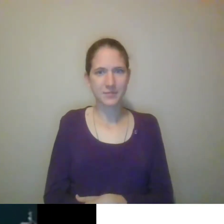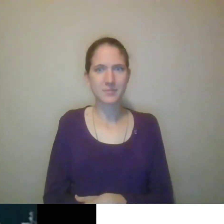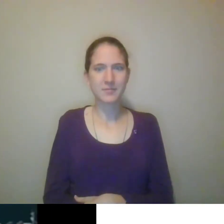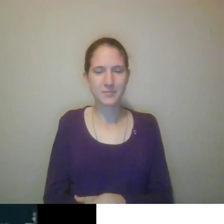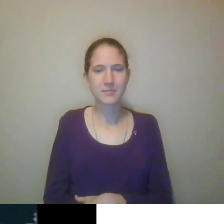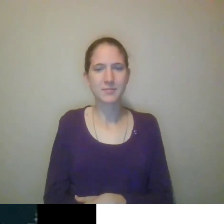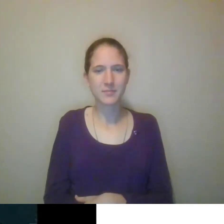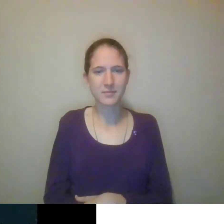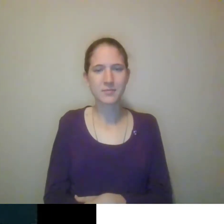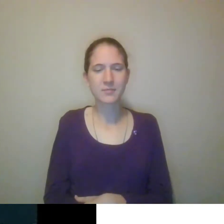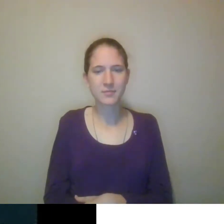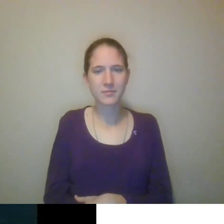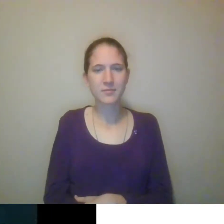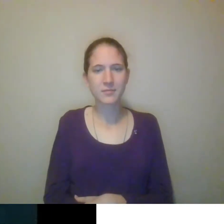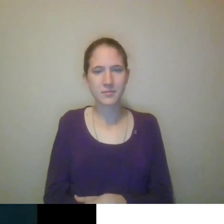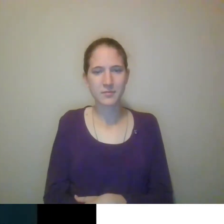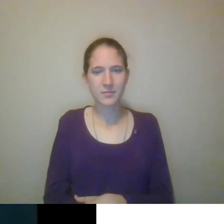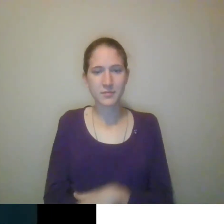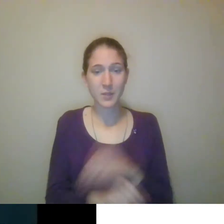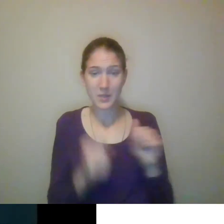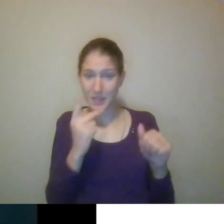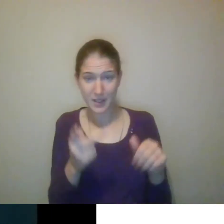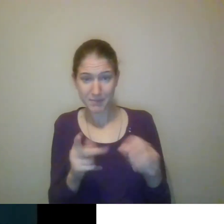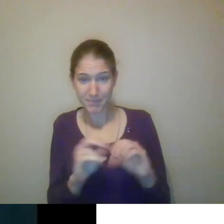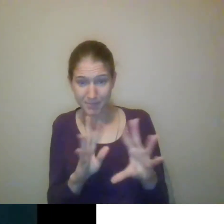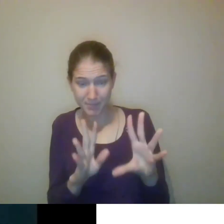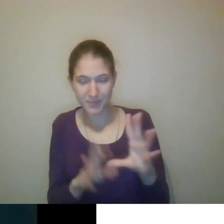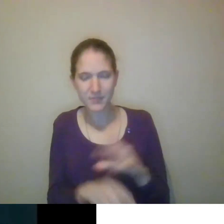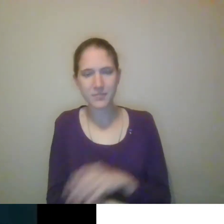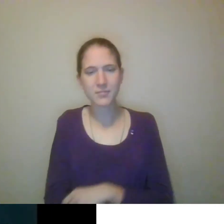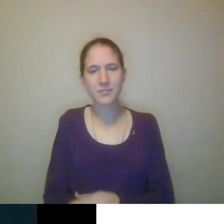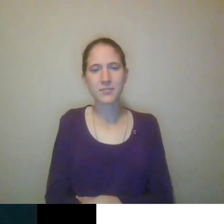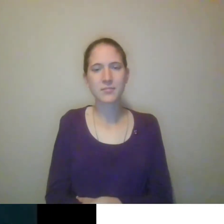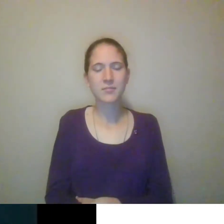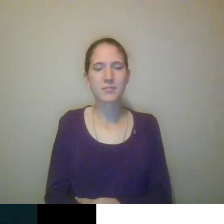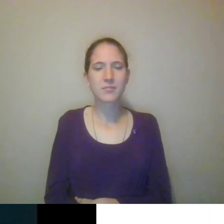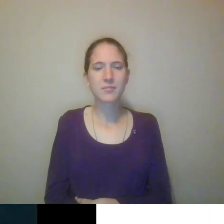it All right. Okay, can everyone see? Can you see? All right. Here we go.